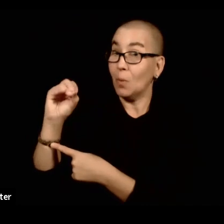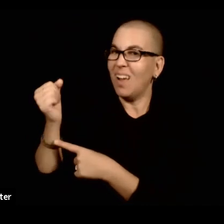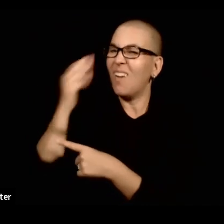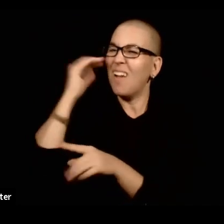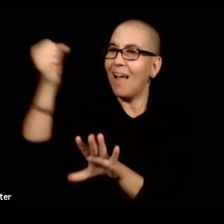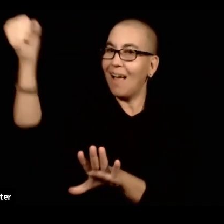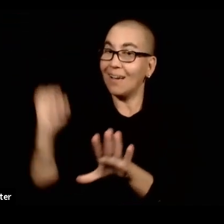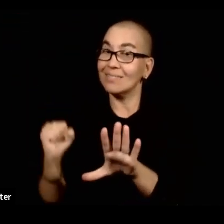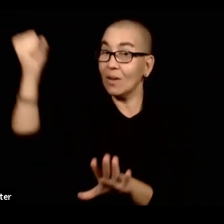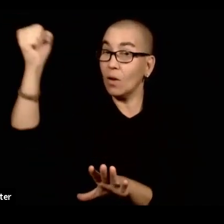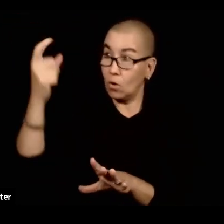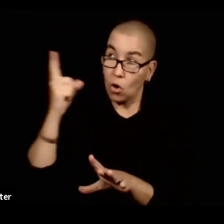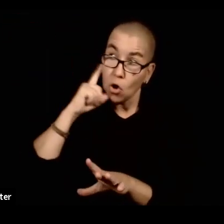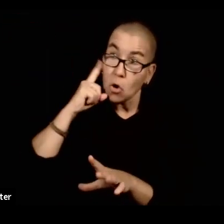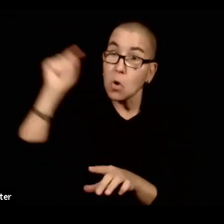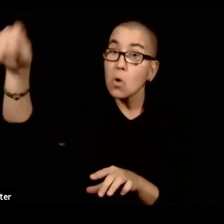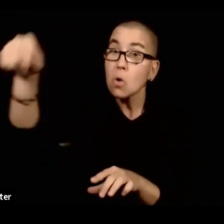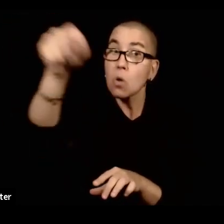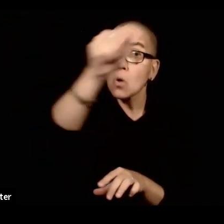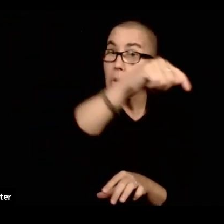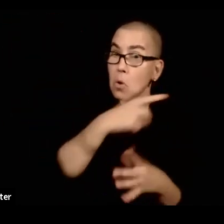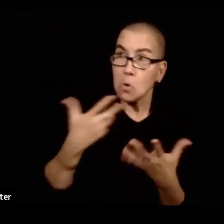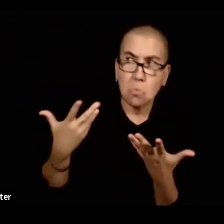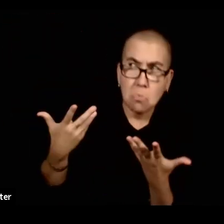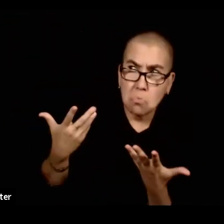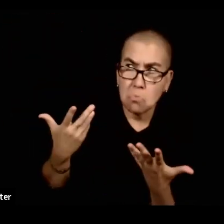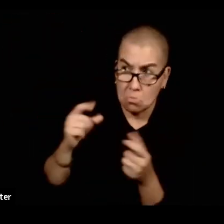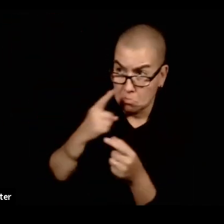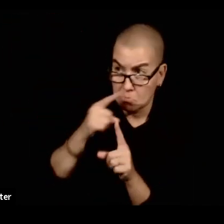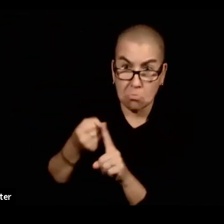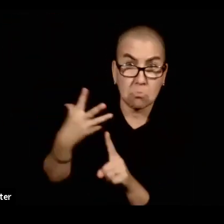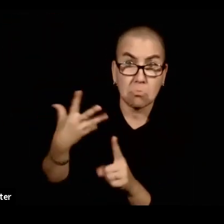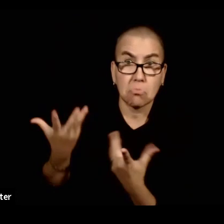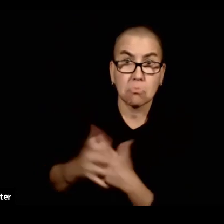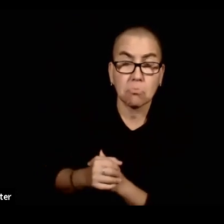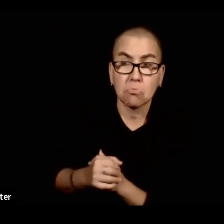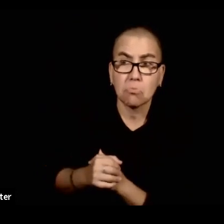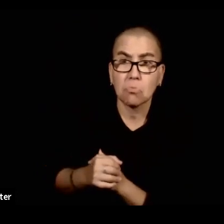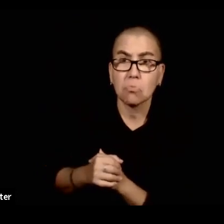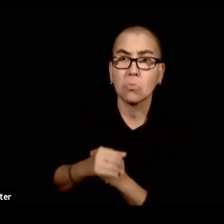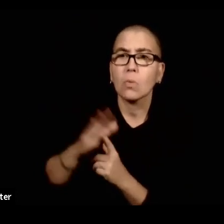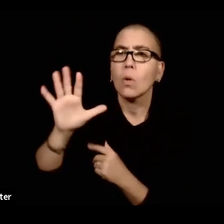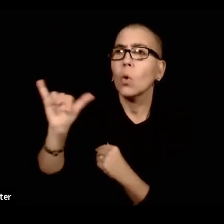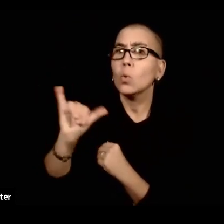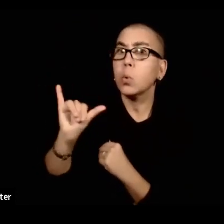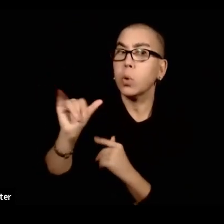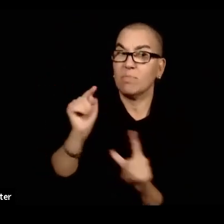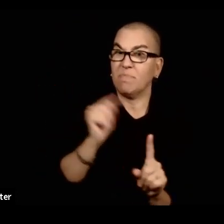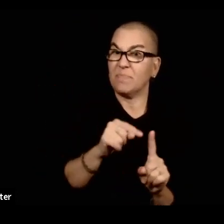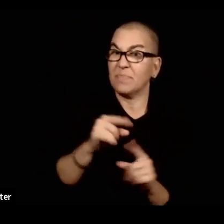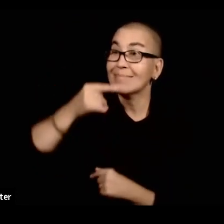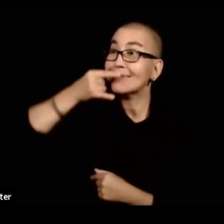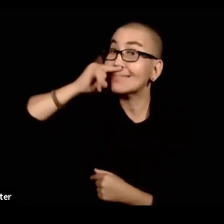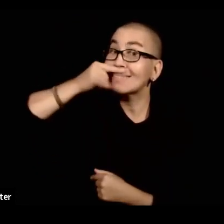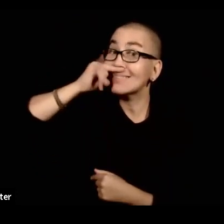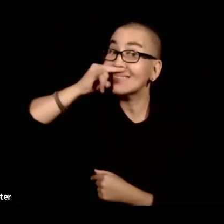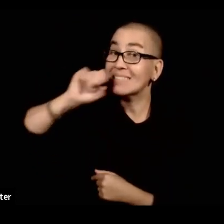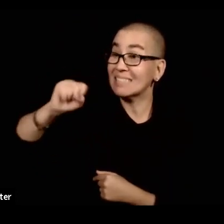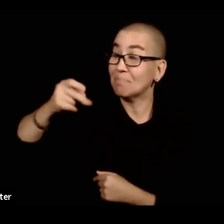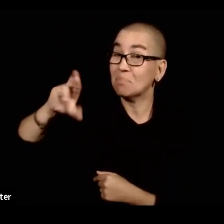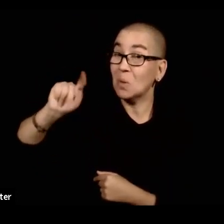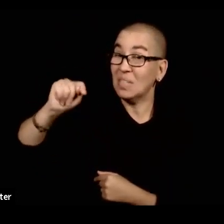casinos, and also clusters connected to sports teams, like kids who are playing sports this summer. Chris, could you take